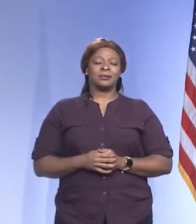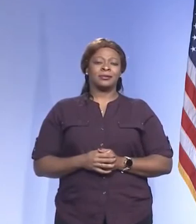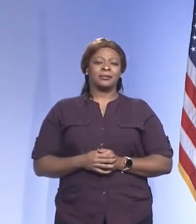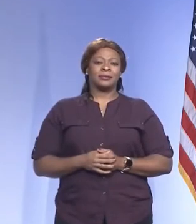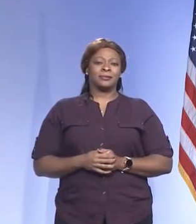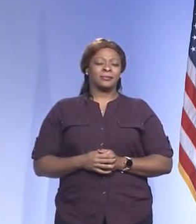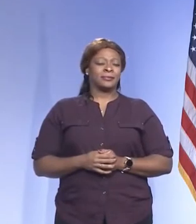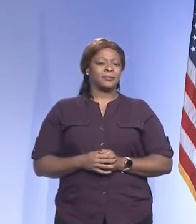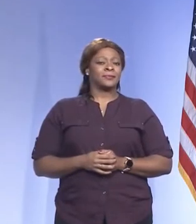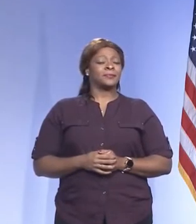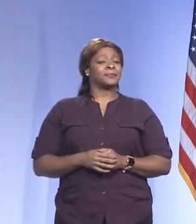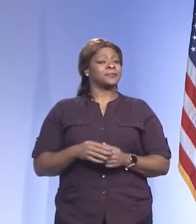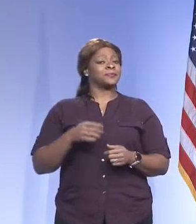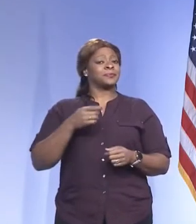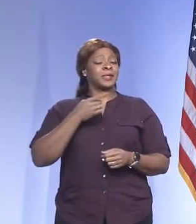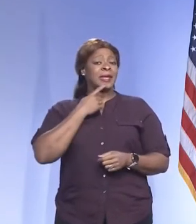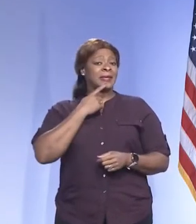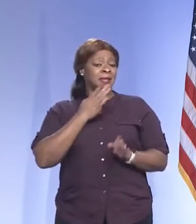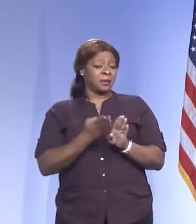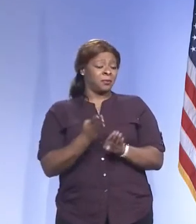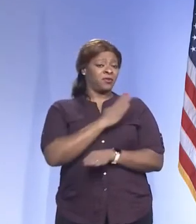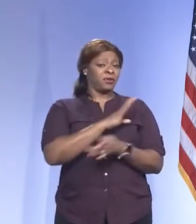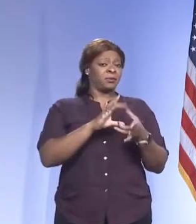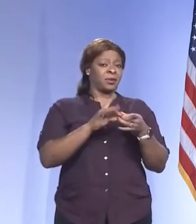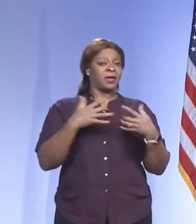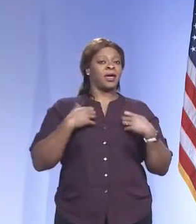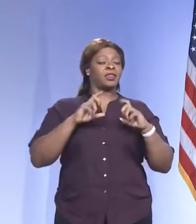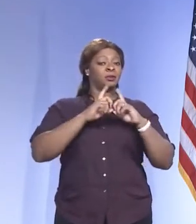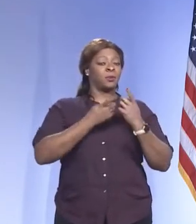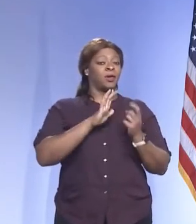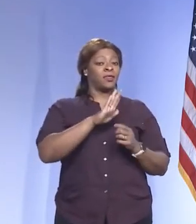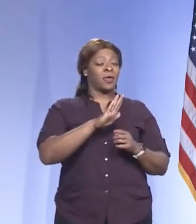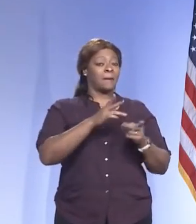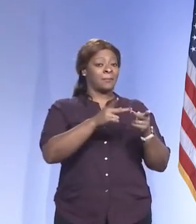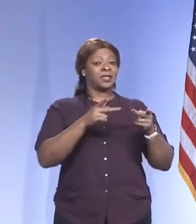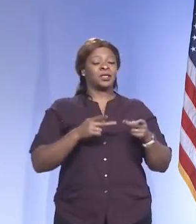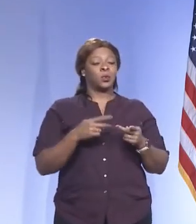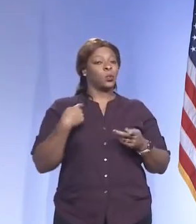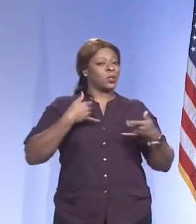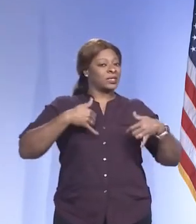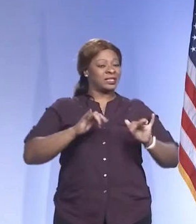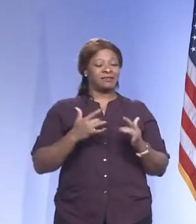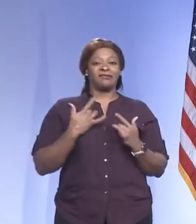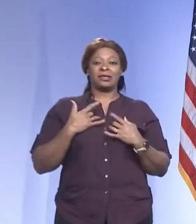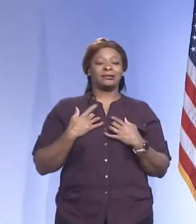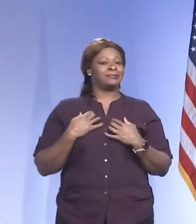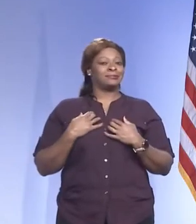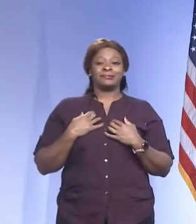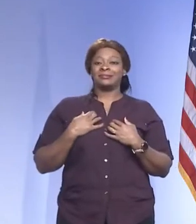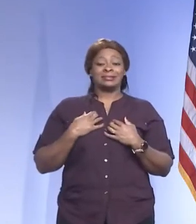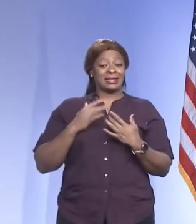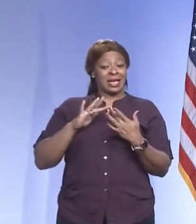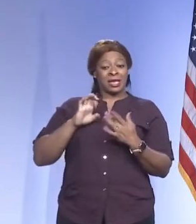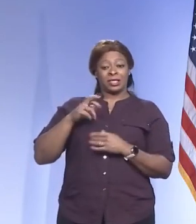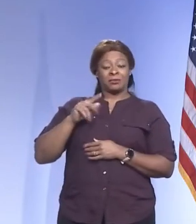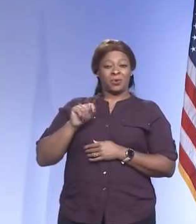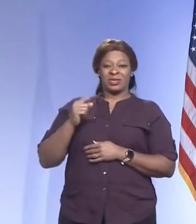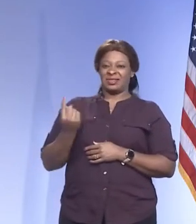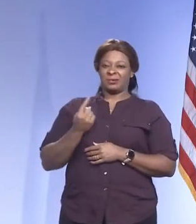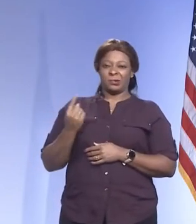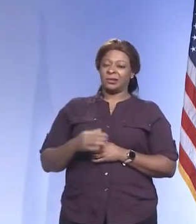As stated previously, the health department's position is that we still feel that contact sports is